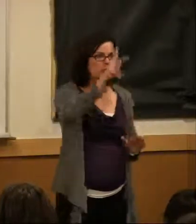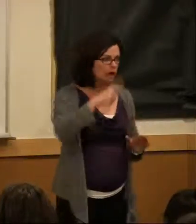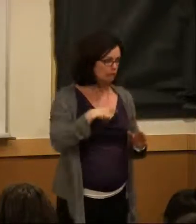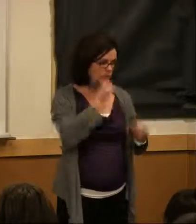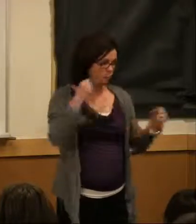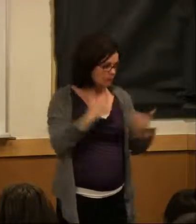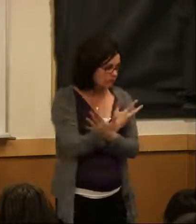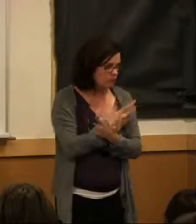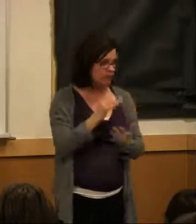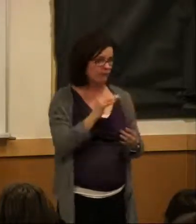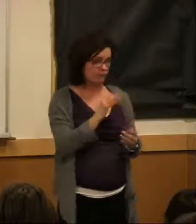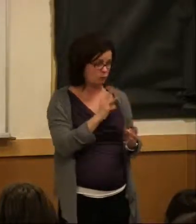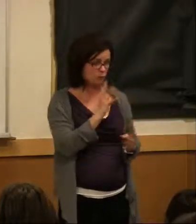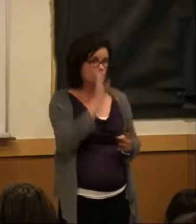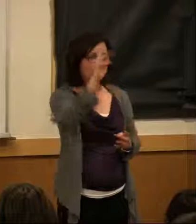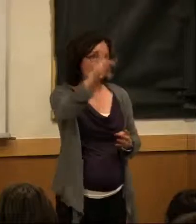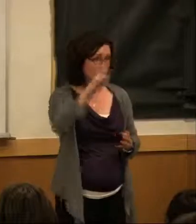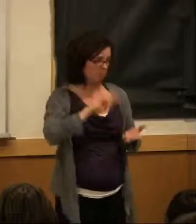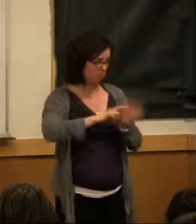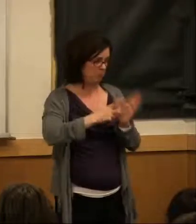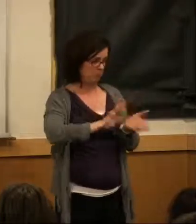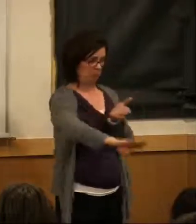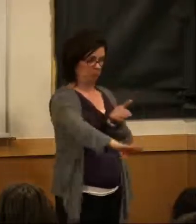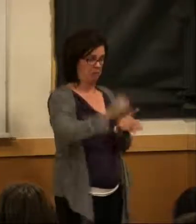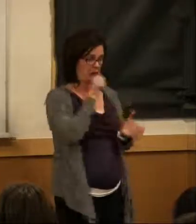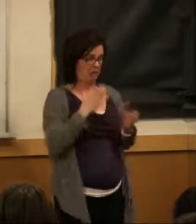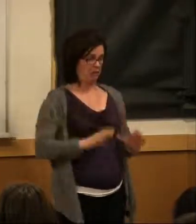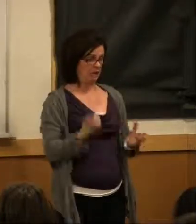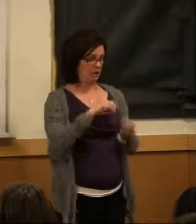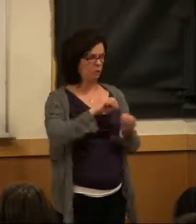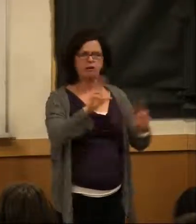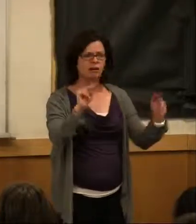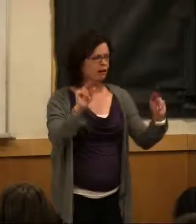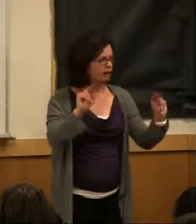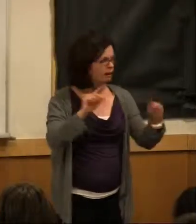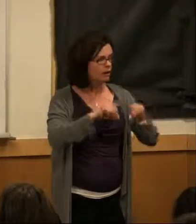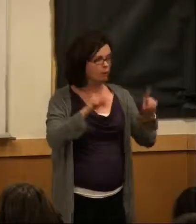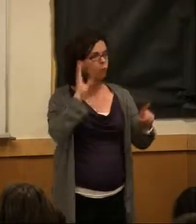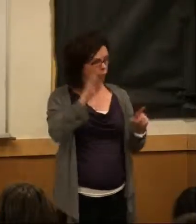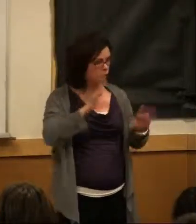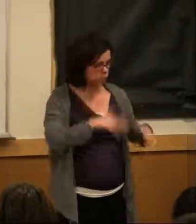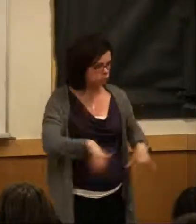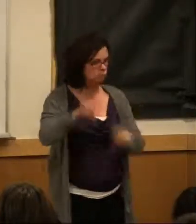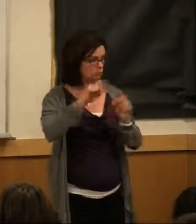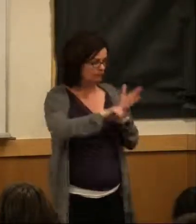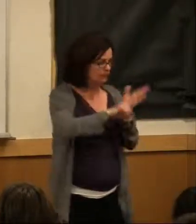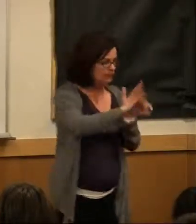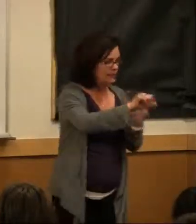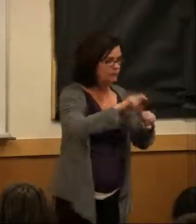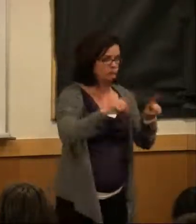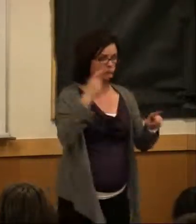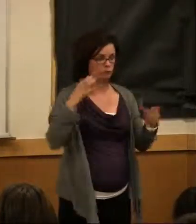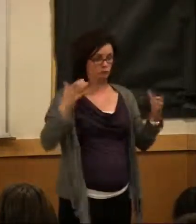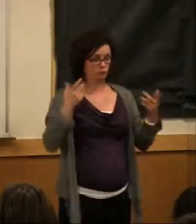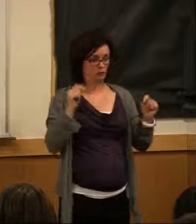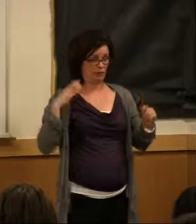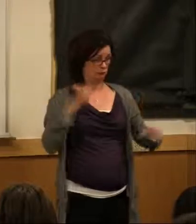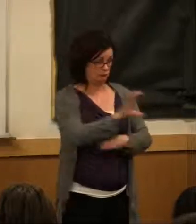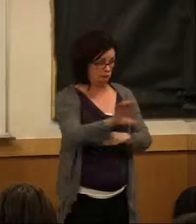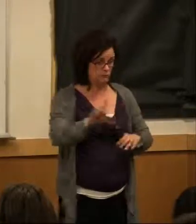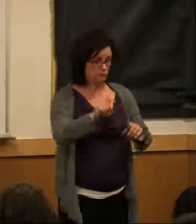them as clients. We will do the investigation, but they have to voice that these things are happening to